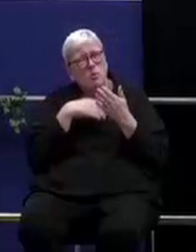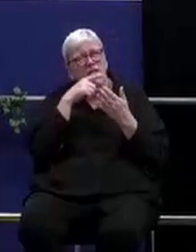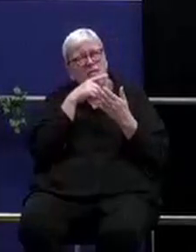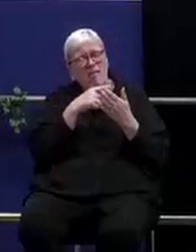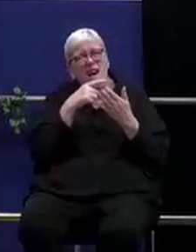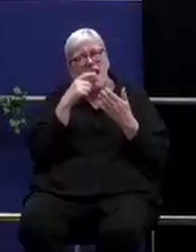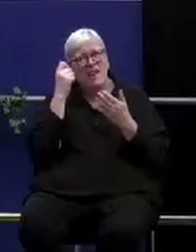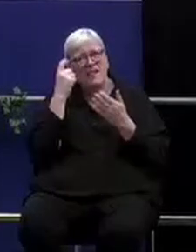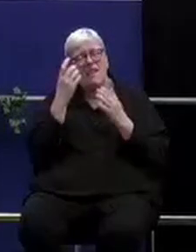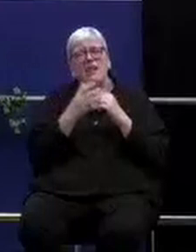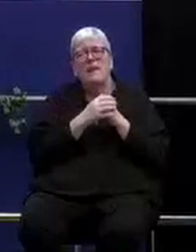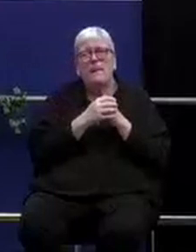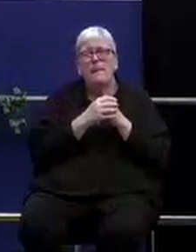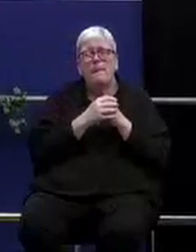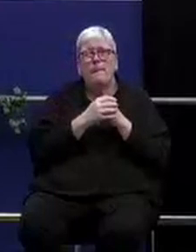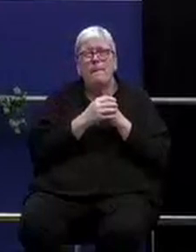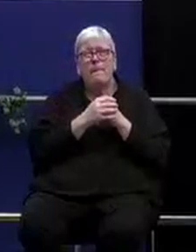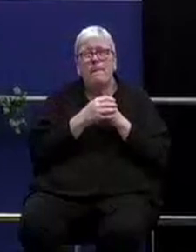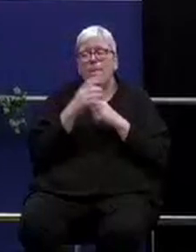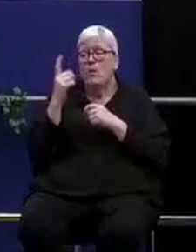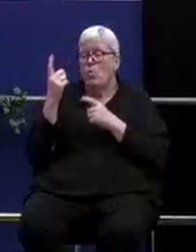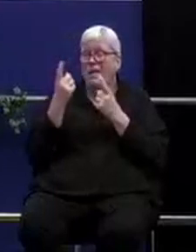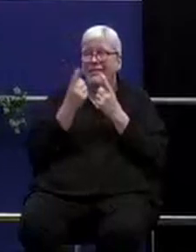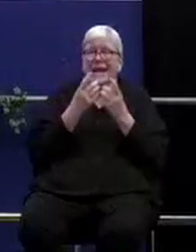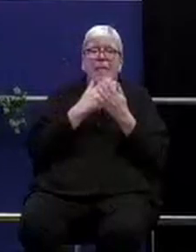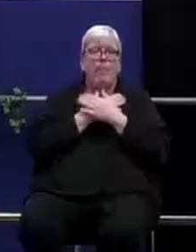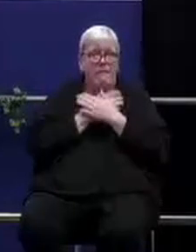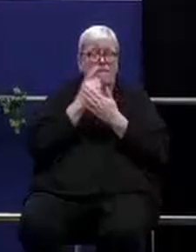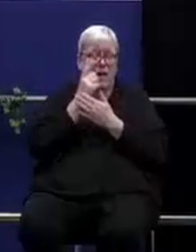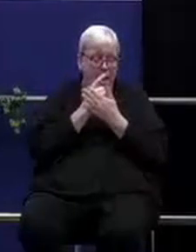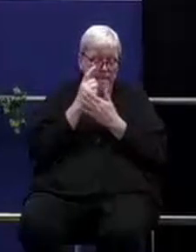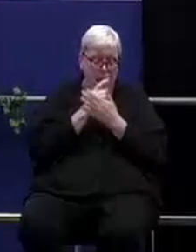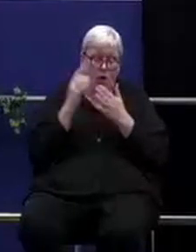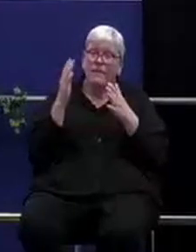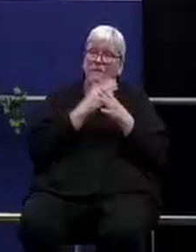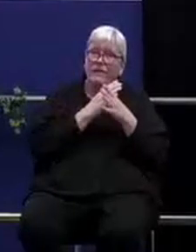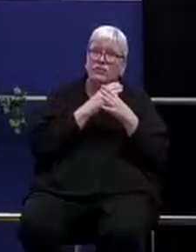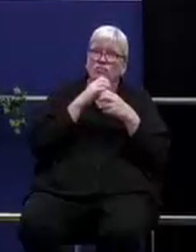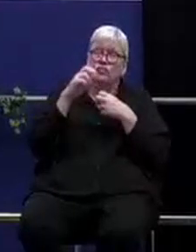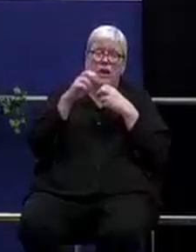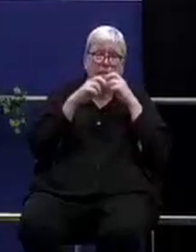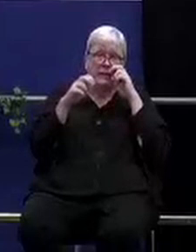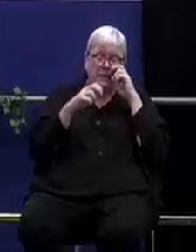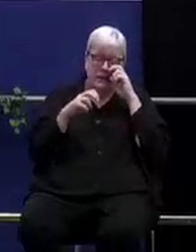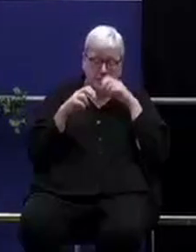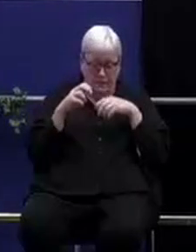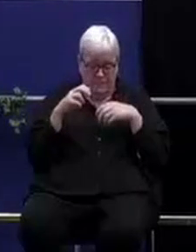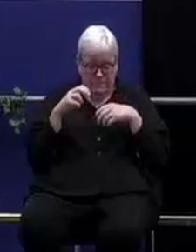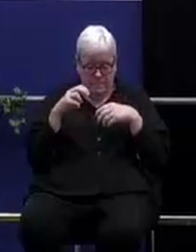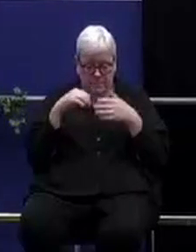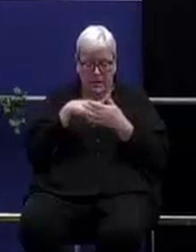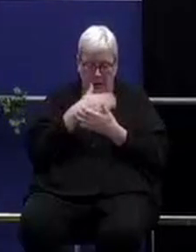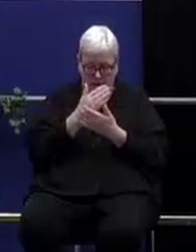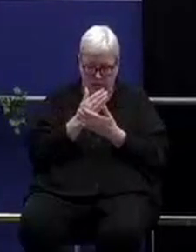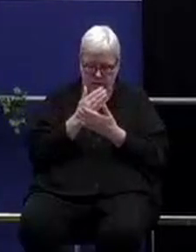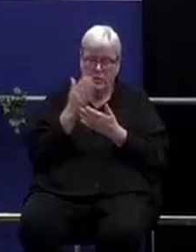something like that. One of the things that I loved about the first traveling episode is that as